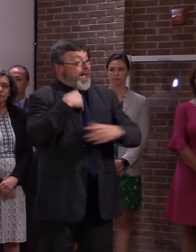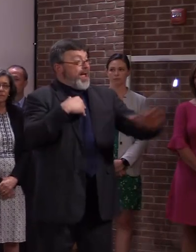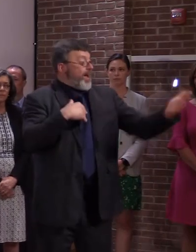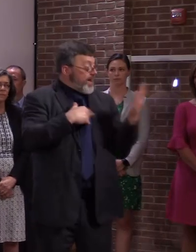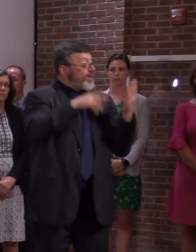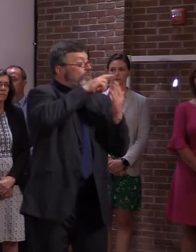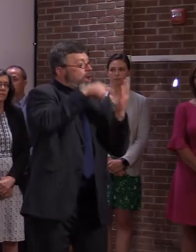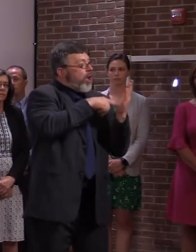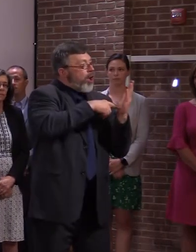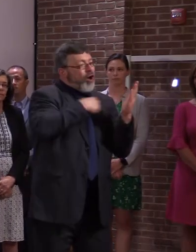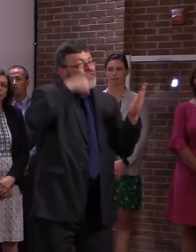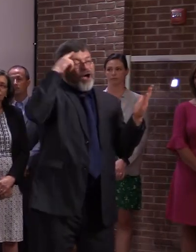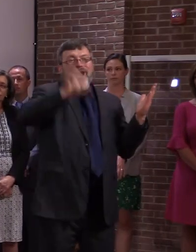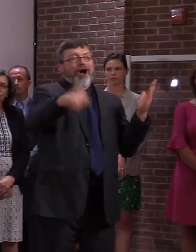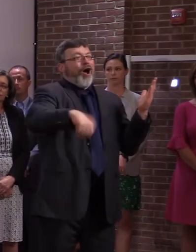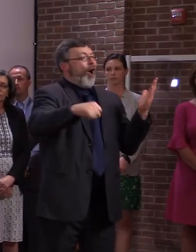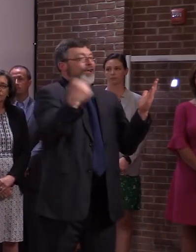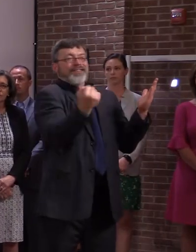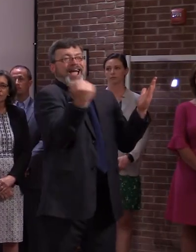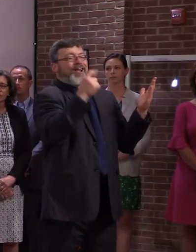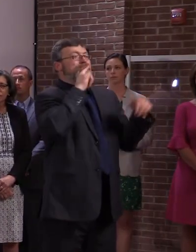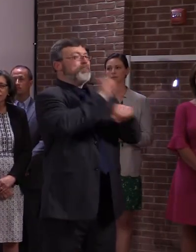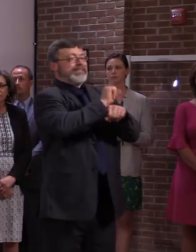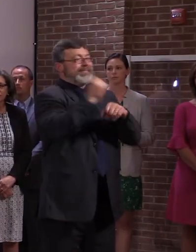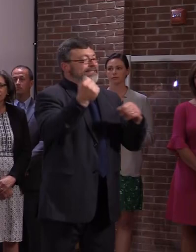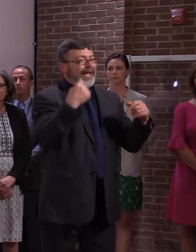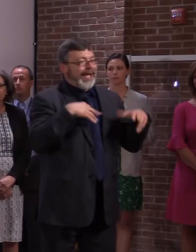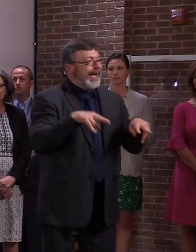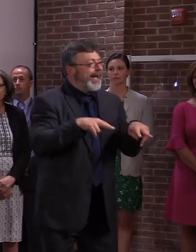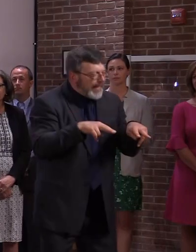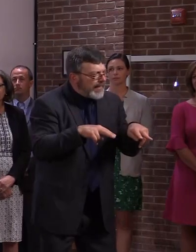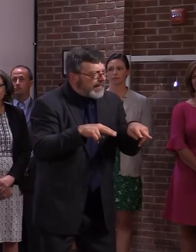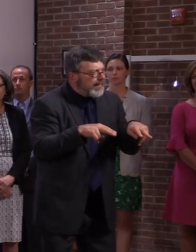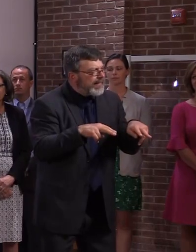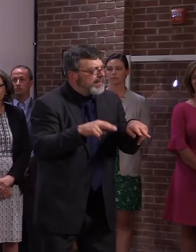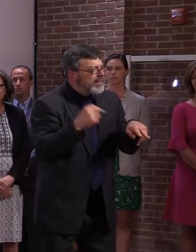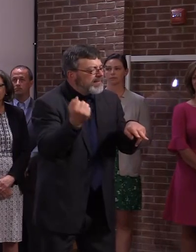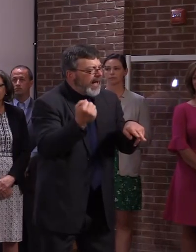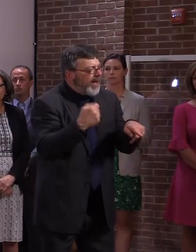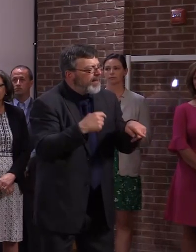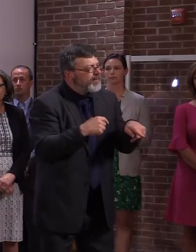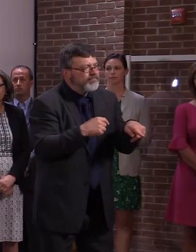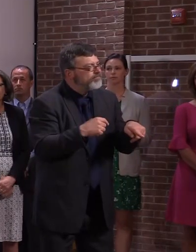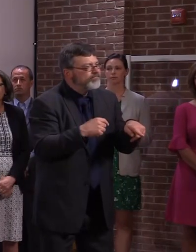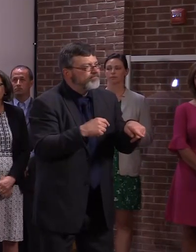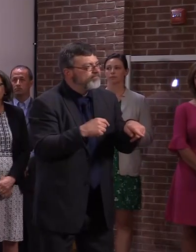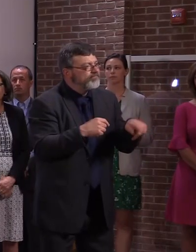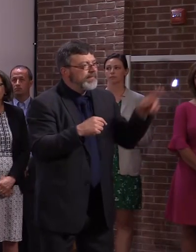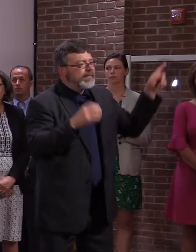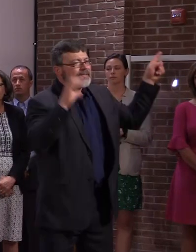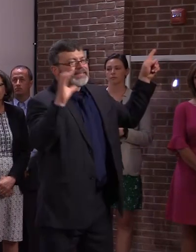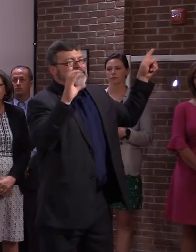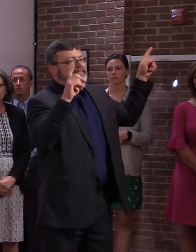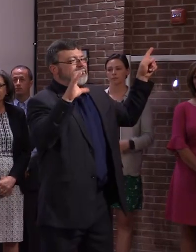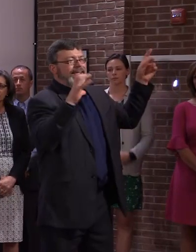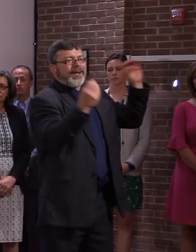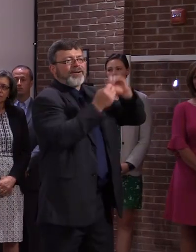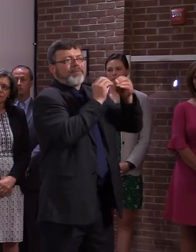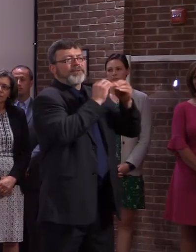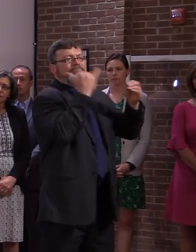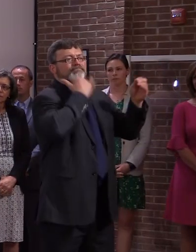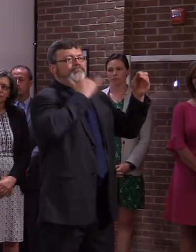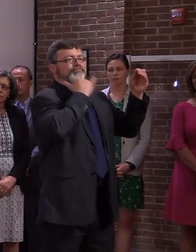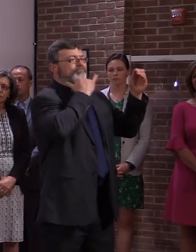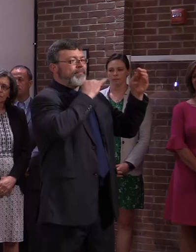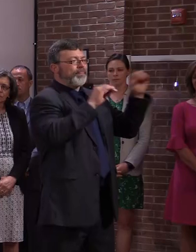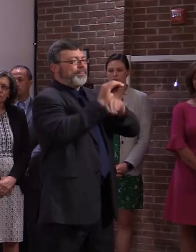Saturday. But we got the results on Friday, and there was a little glitch in the CDC data. And they needed